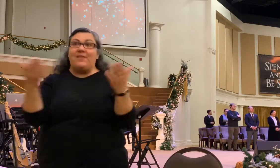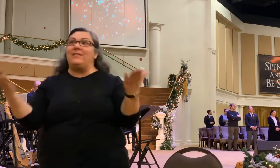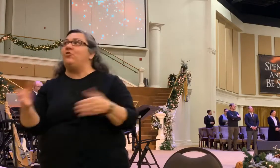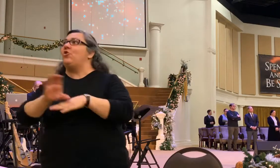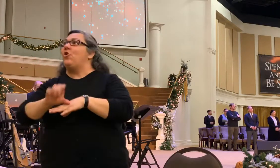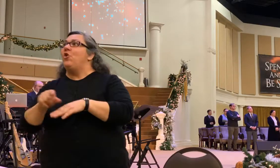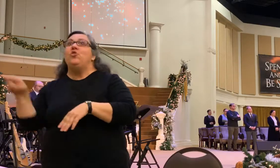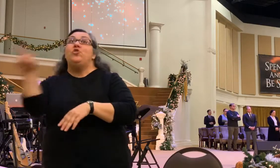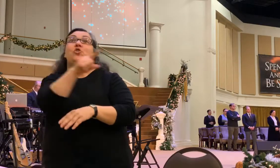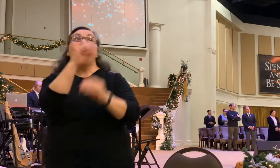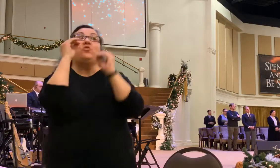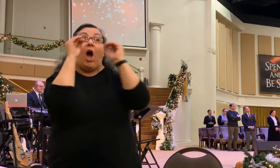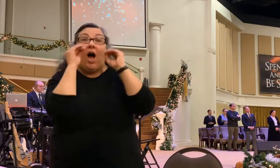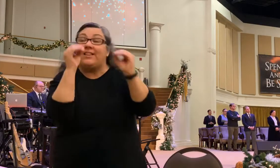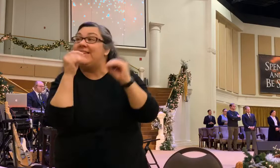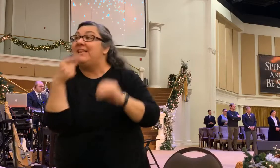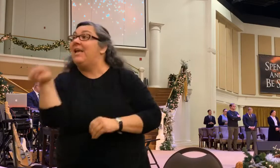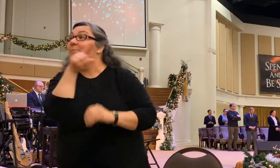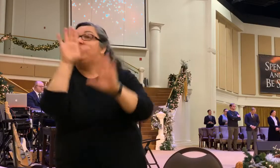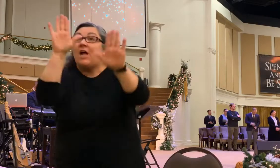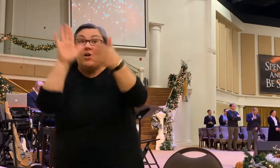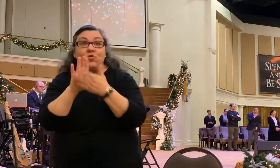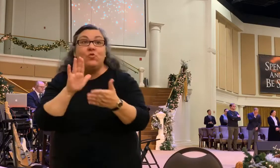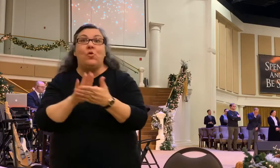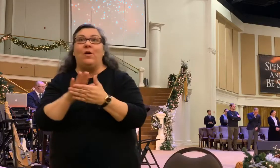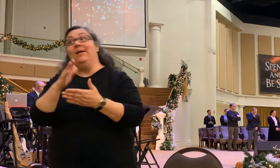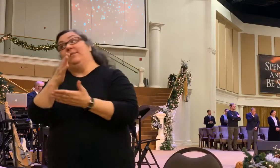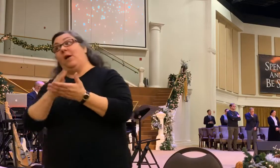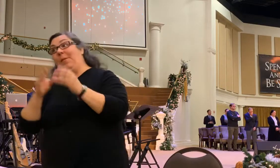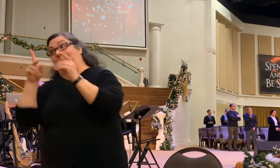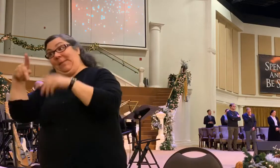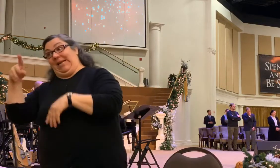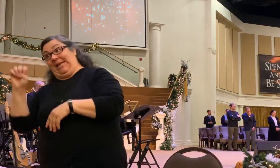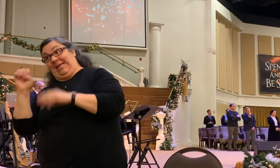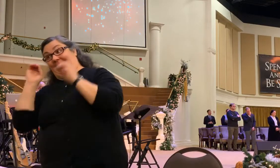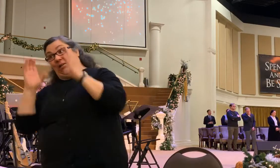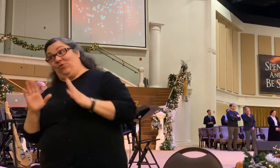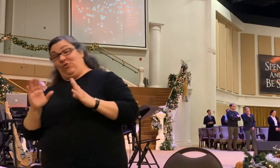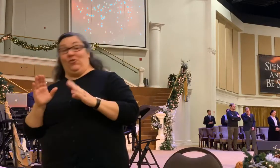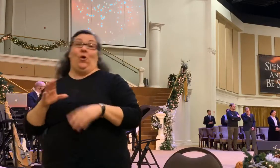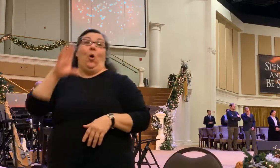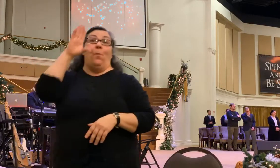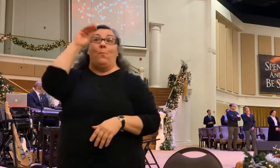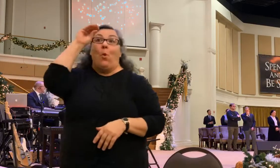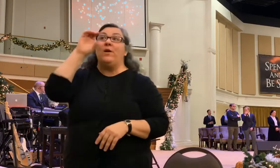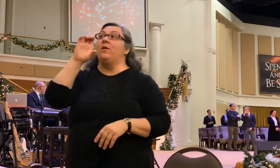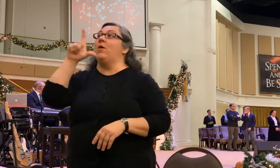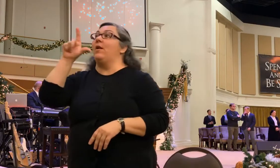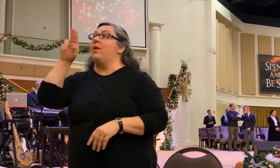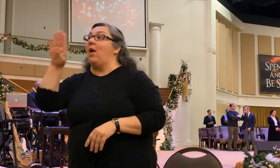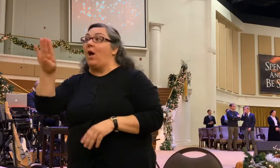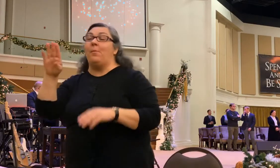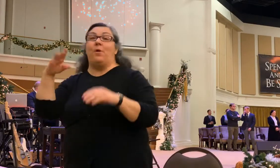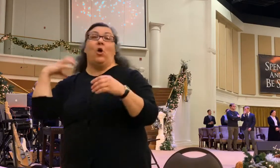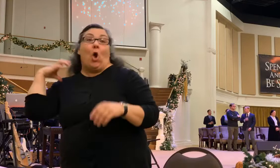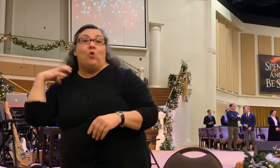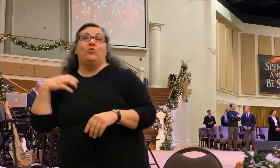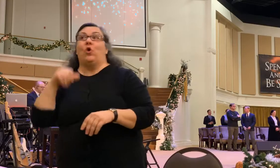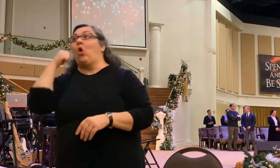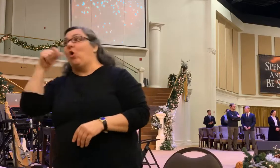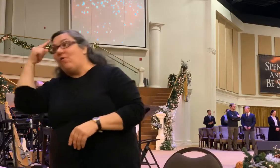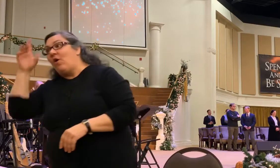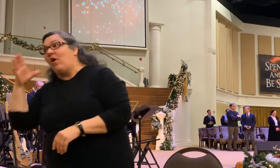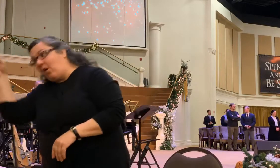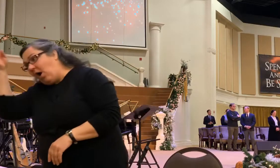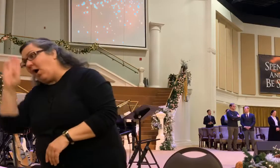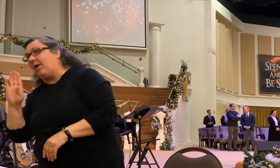school teachers. You were their school teachers, their PE teachers, their boys club coaches, and Girls for God and everything else